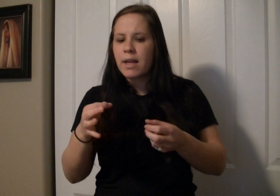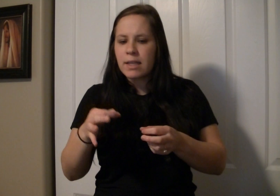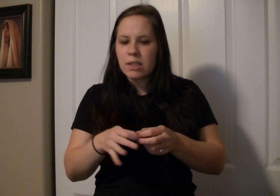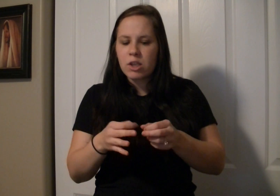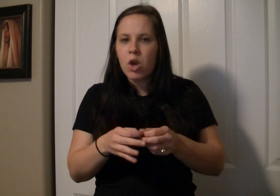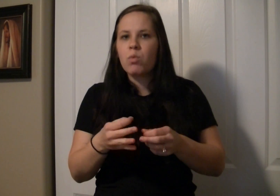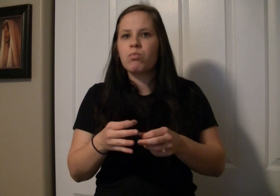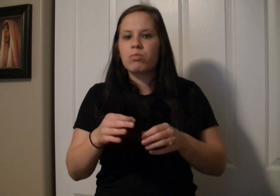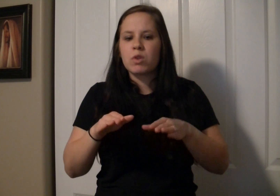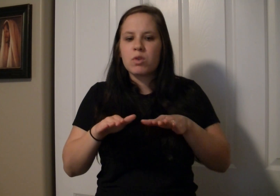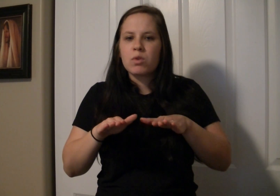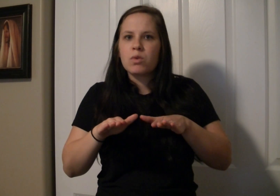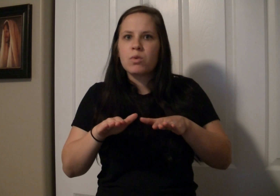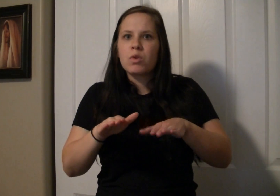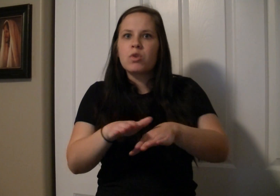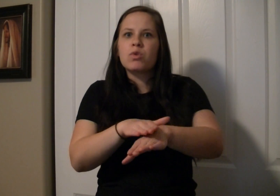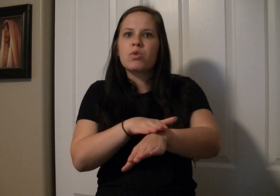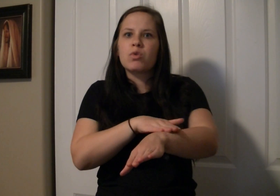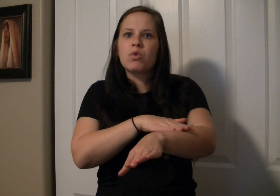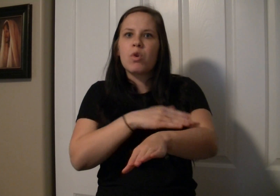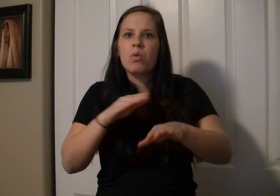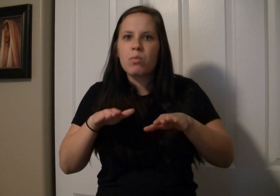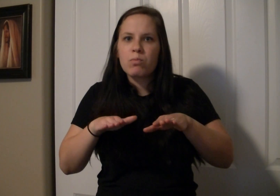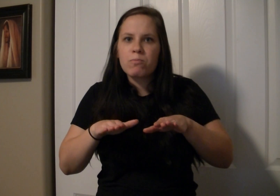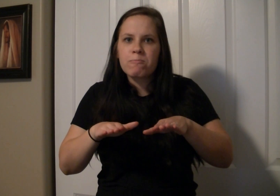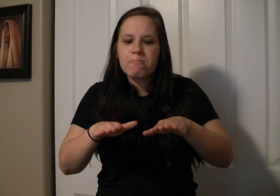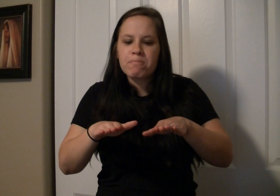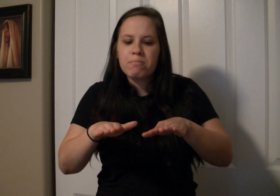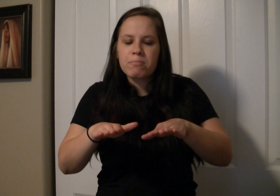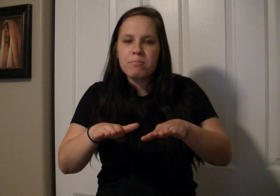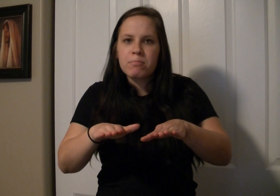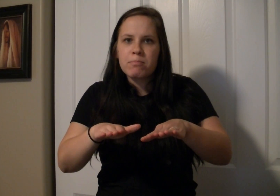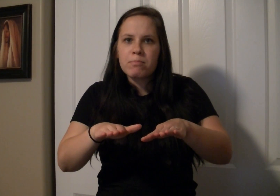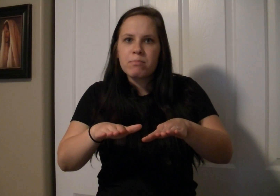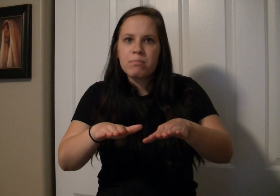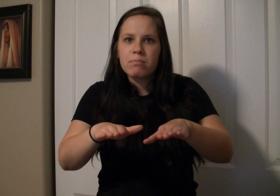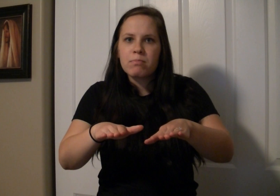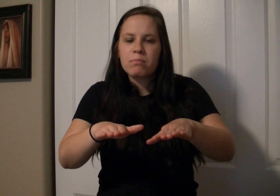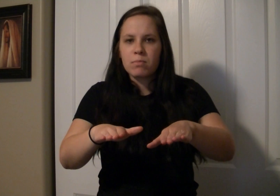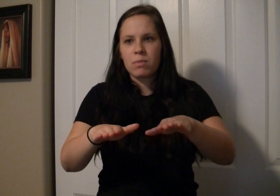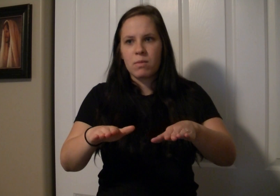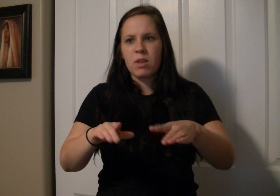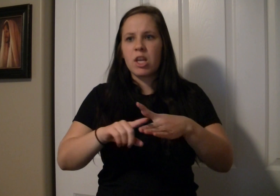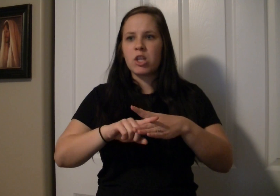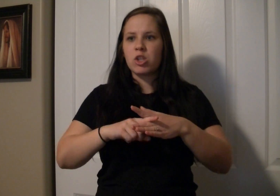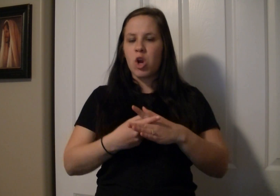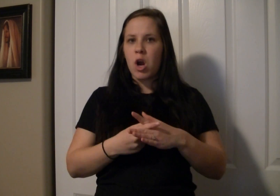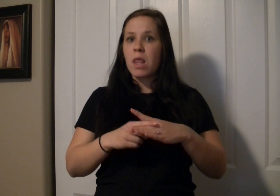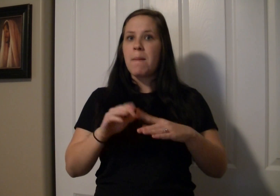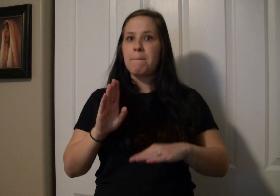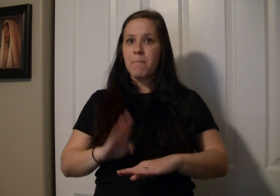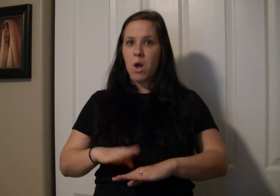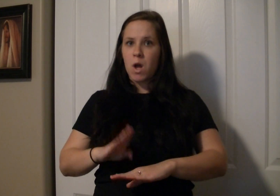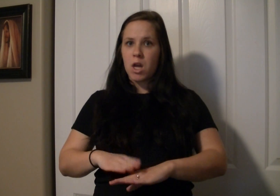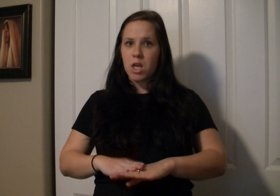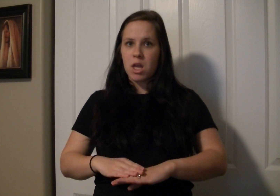slowly. So you're going to start probably at the bottom, and you're going to sew up one